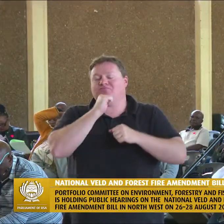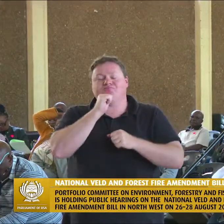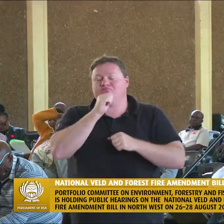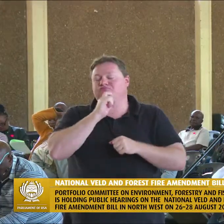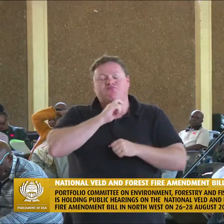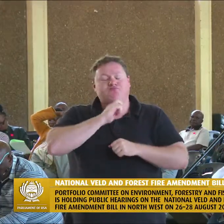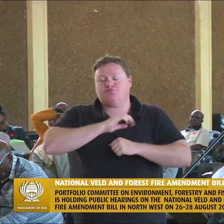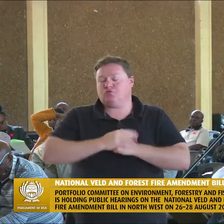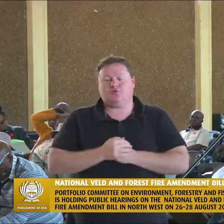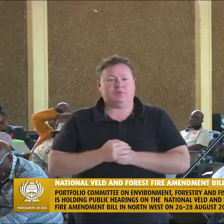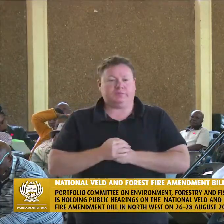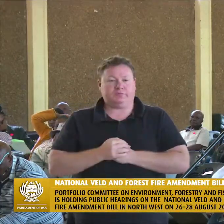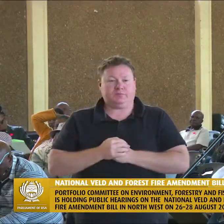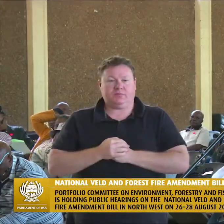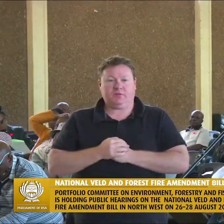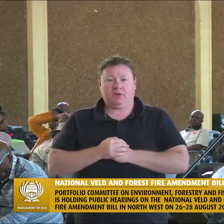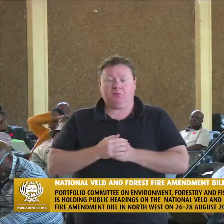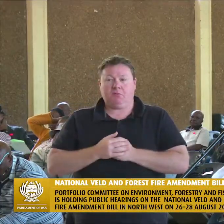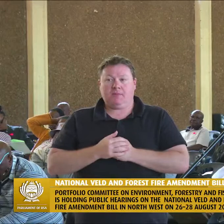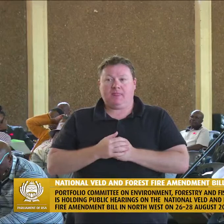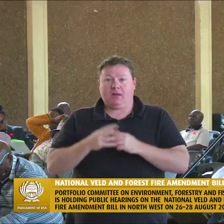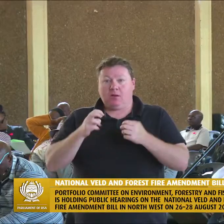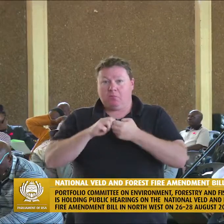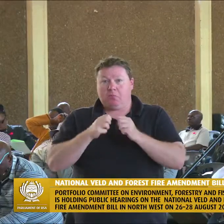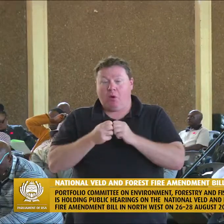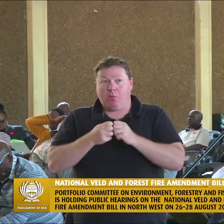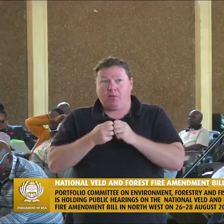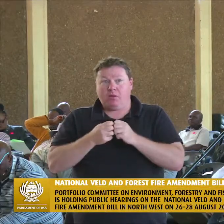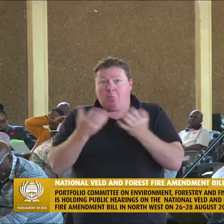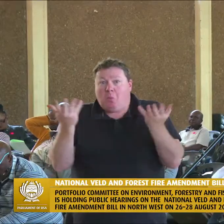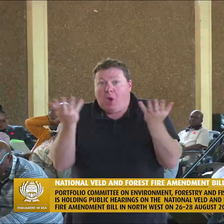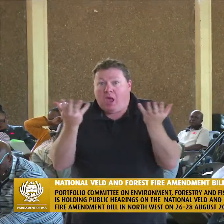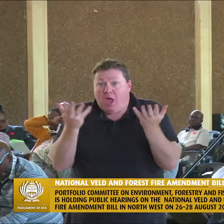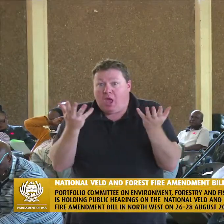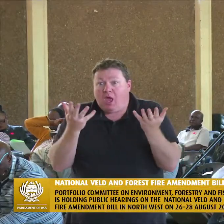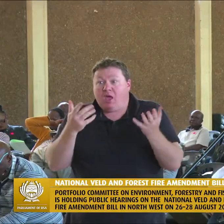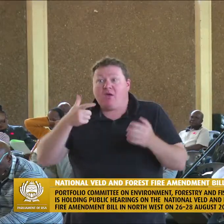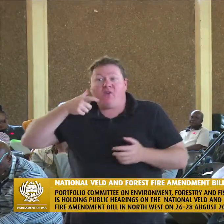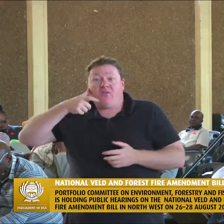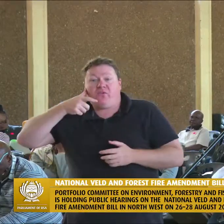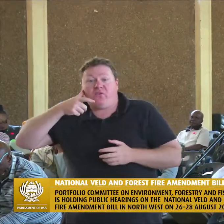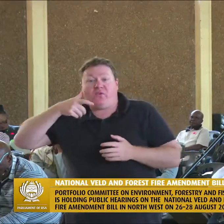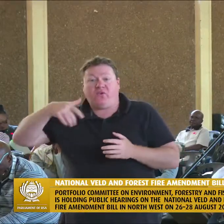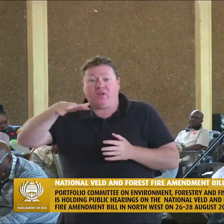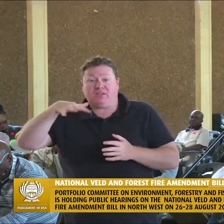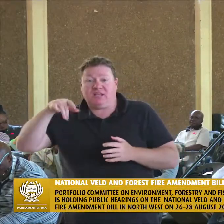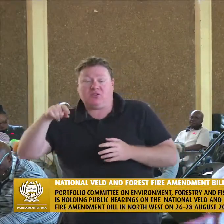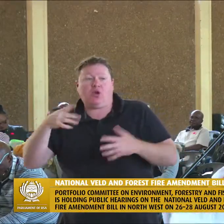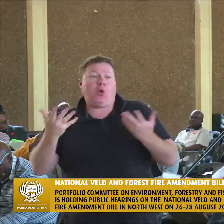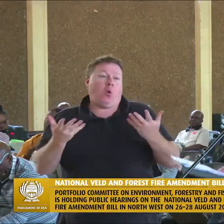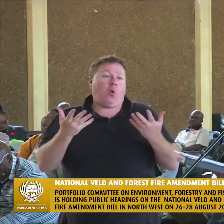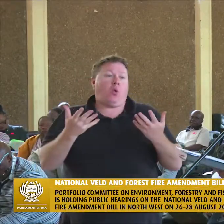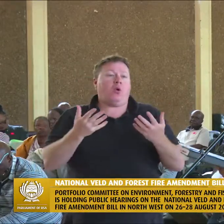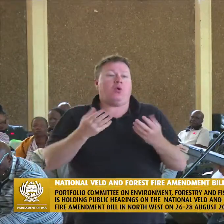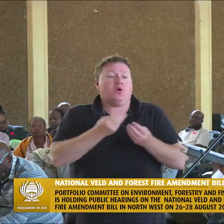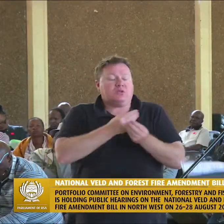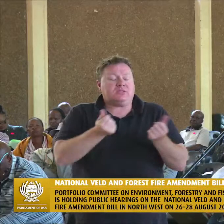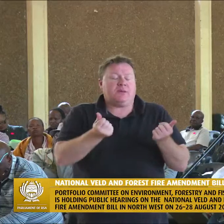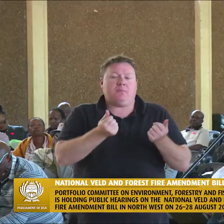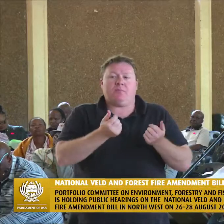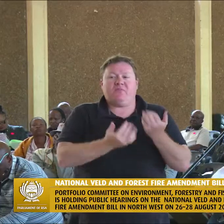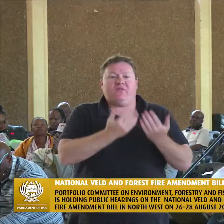i'm not sure if the problem lies at the call center or some of the firefighters and i'm not generalizing please